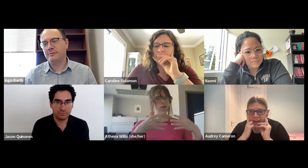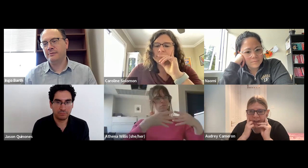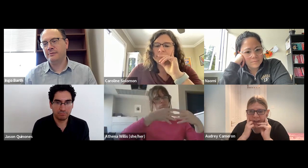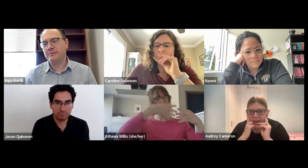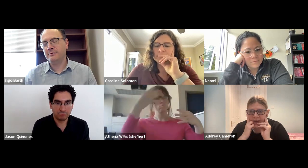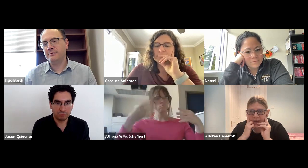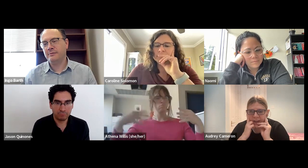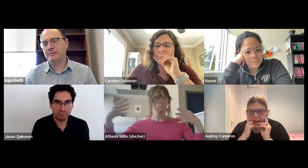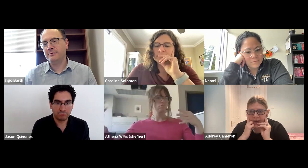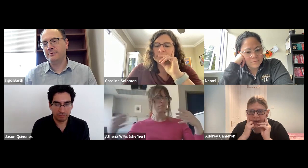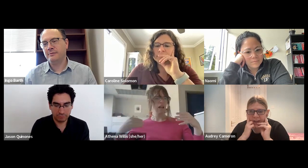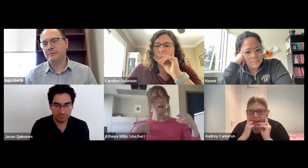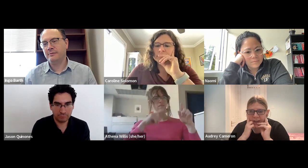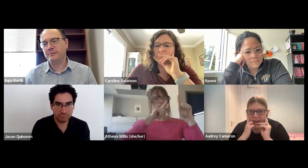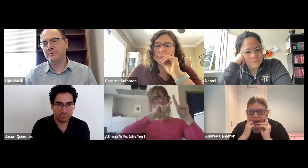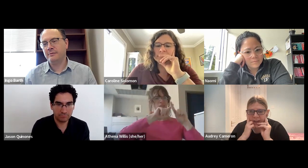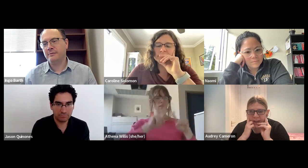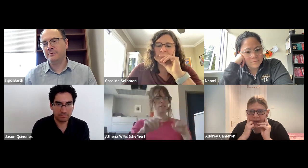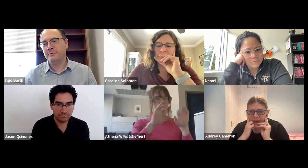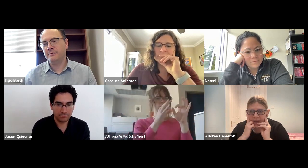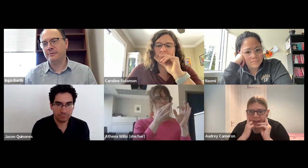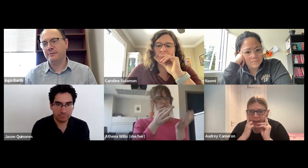related to a cap that's used on the head that has like magnetic waves.